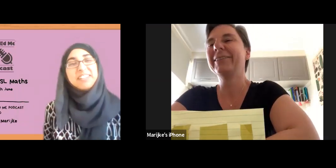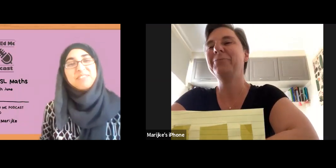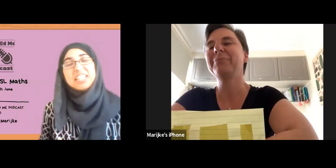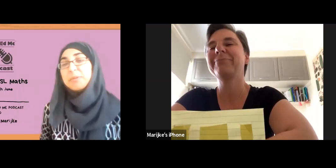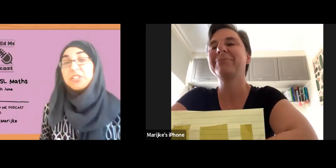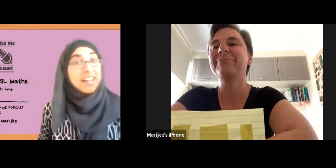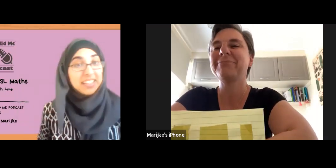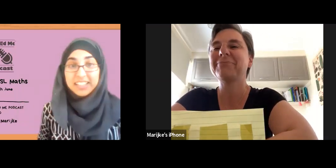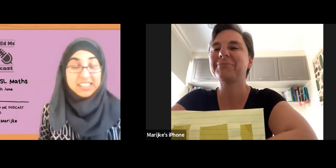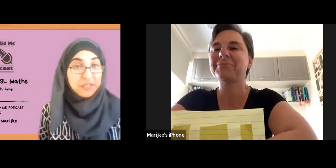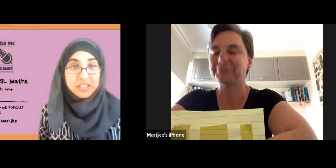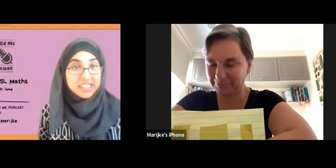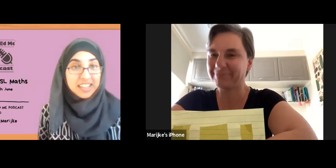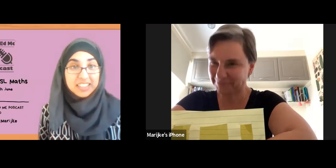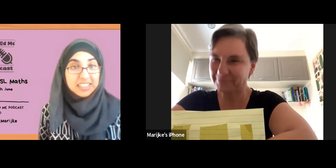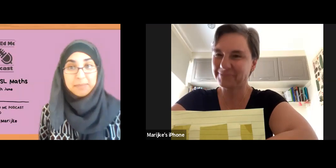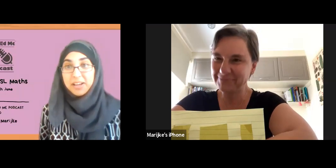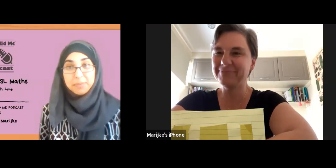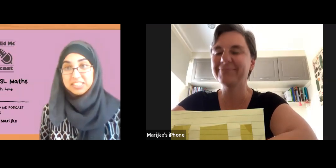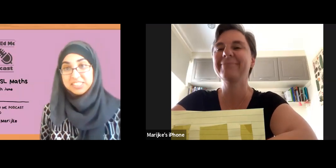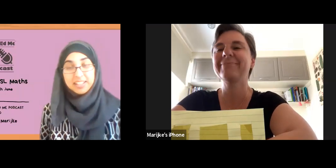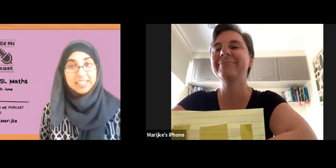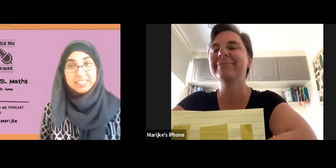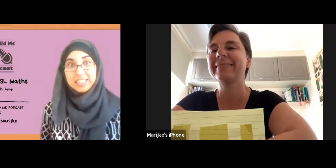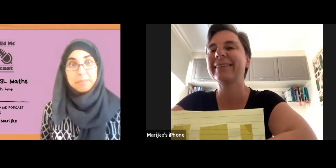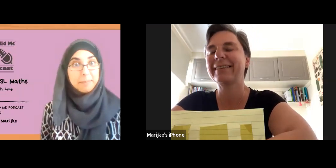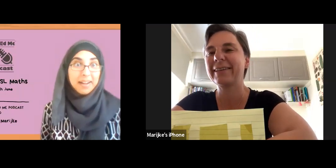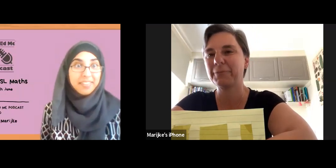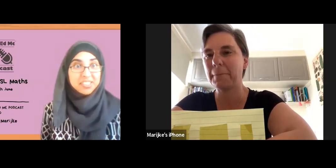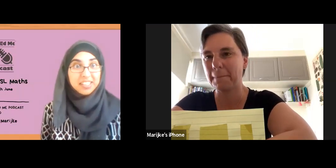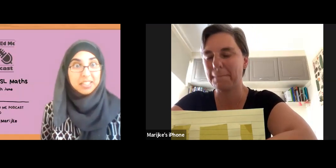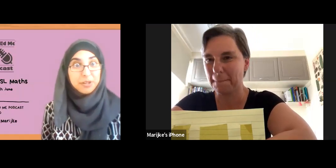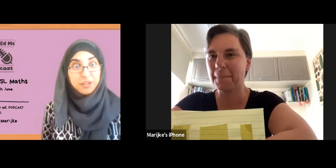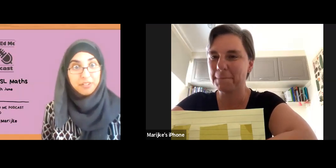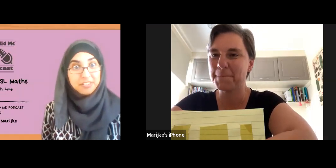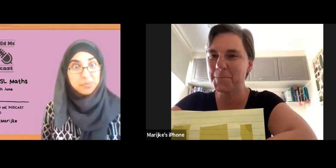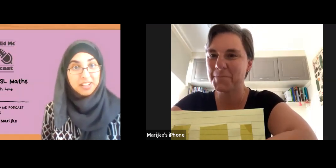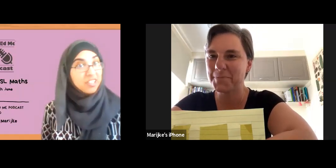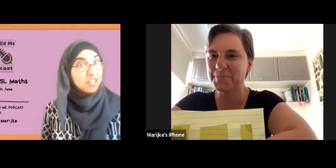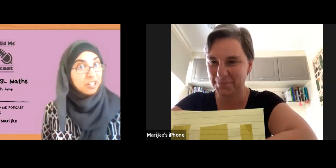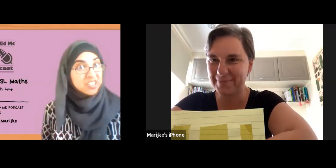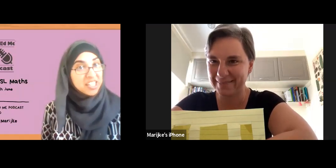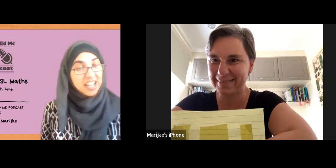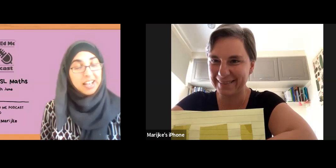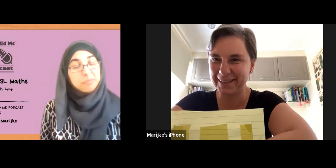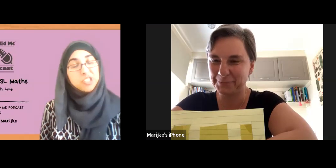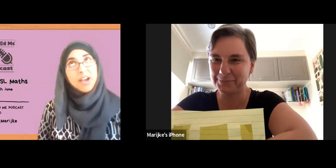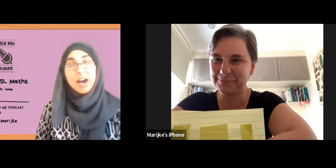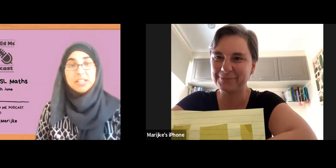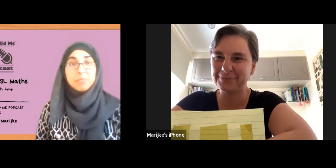It's been great interviewing today and learning about BSL and learning about maths and learning about your career as well. I've learnt loads. So how can